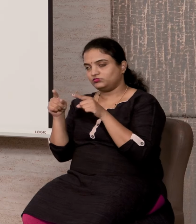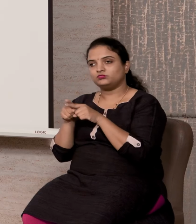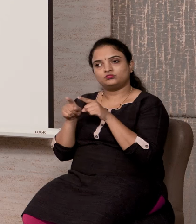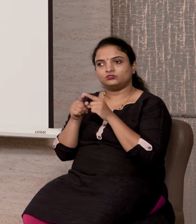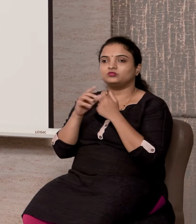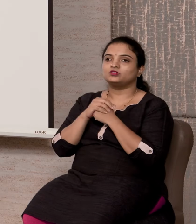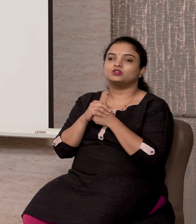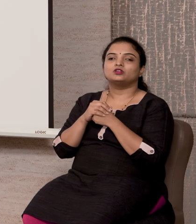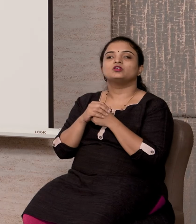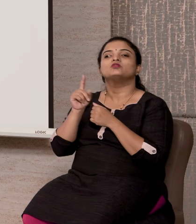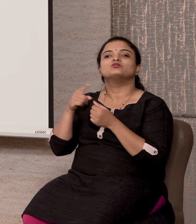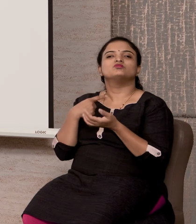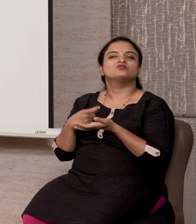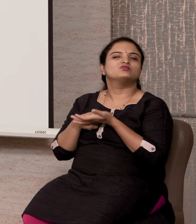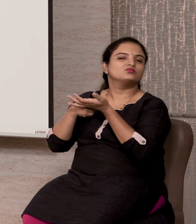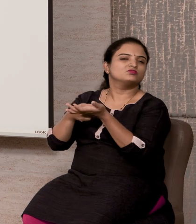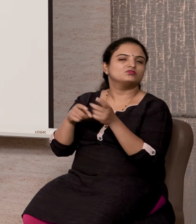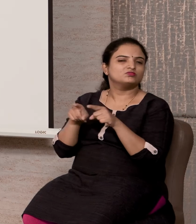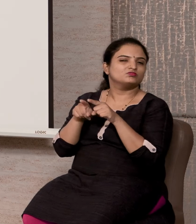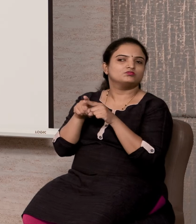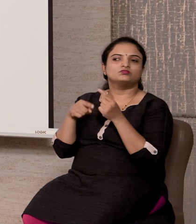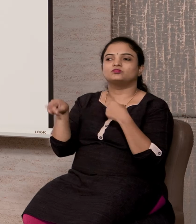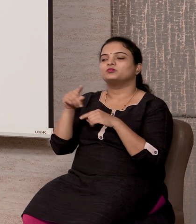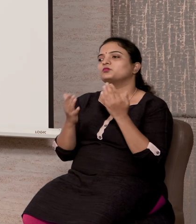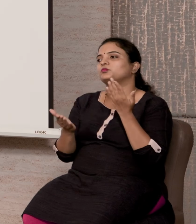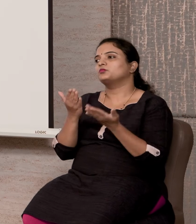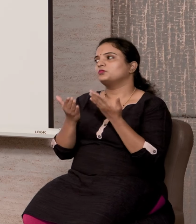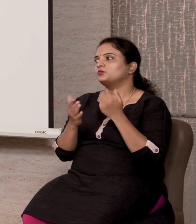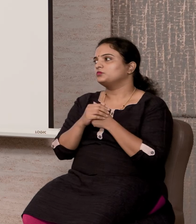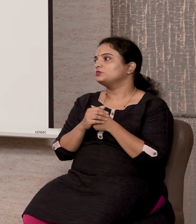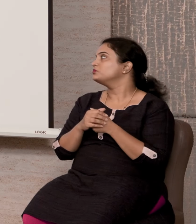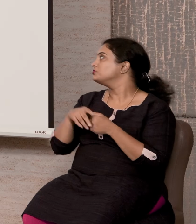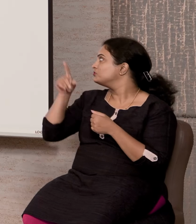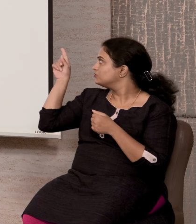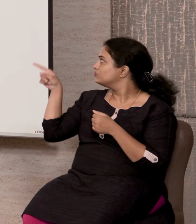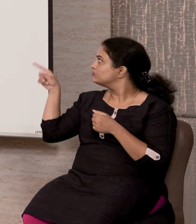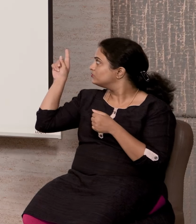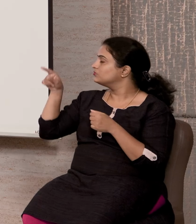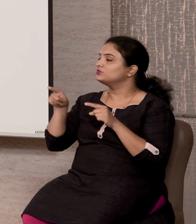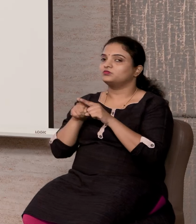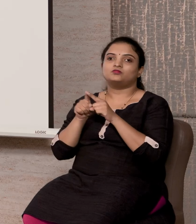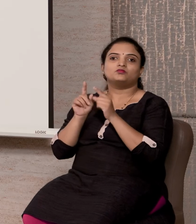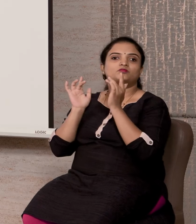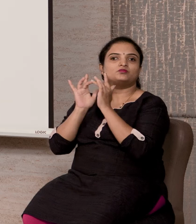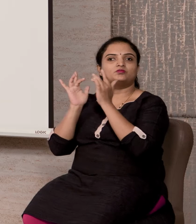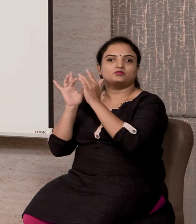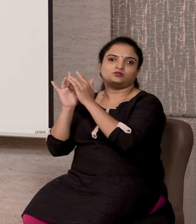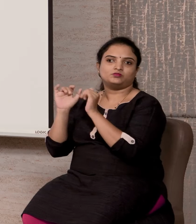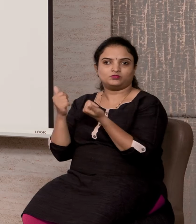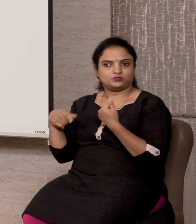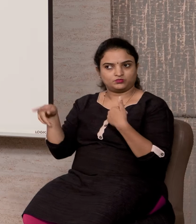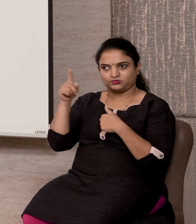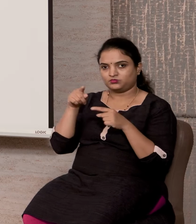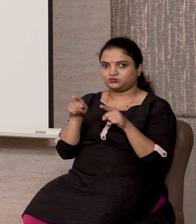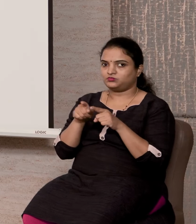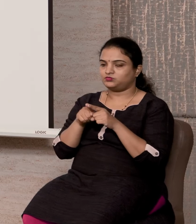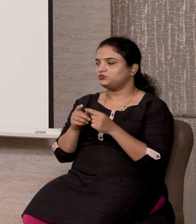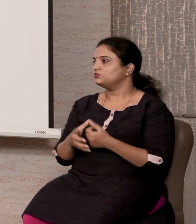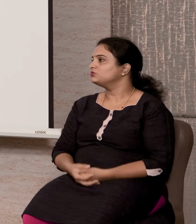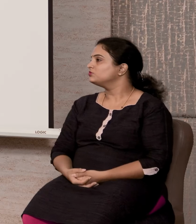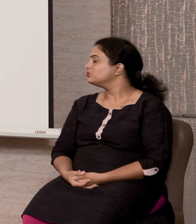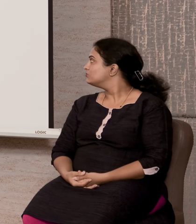right? So with that request, I end my talk. So I'm available in all these social connects, like, on Twitter, and, my website is also pretty straightforward.